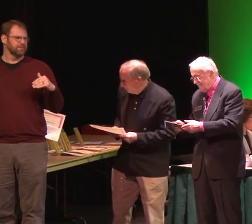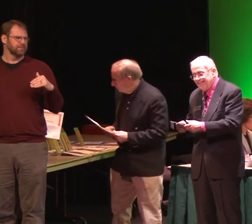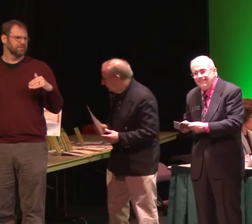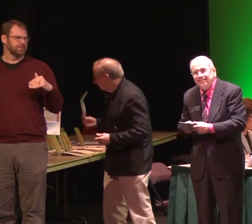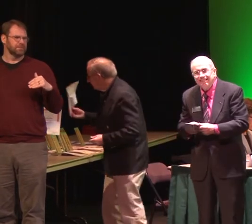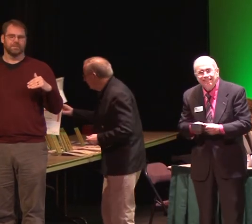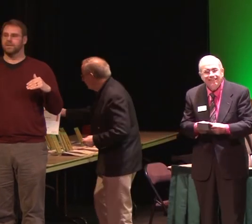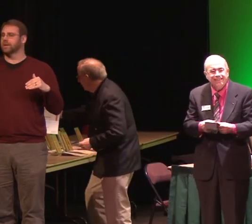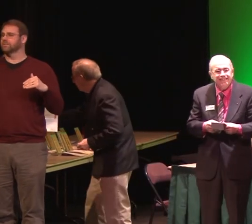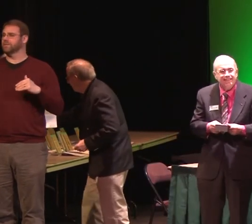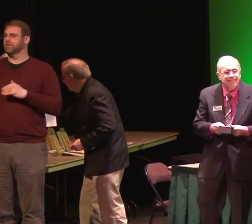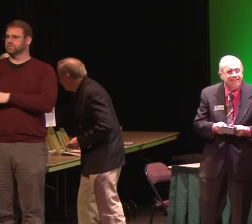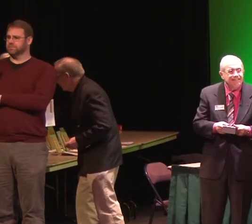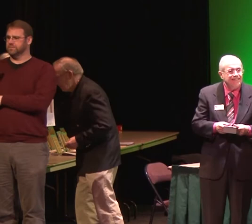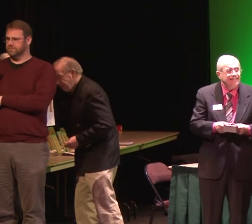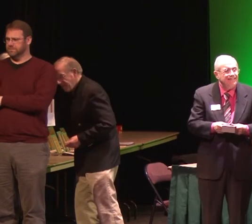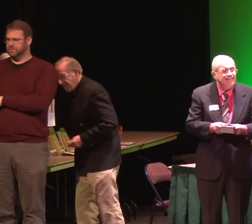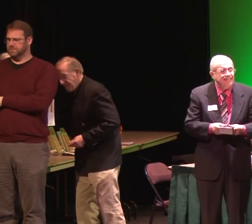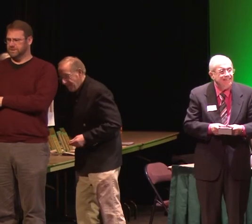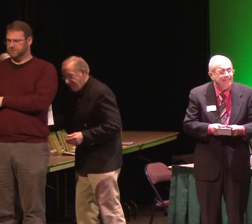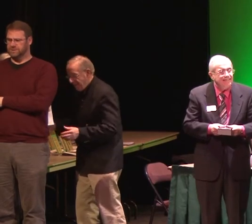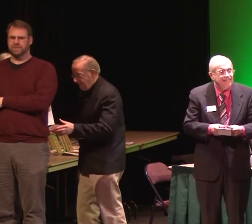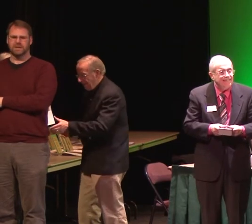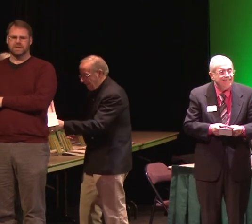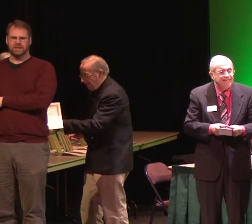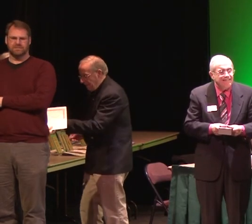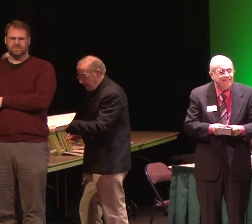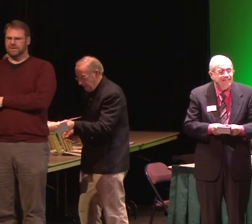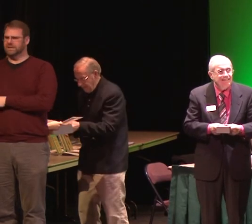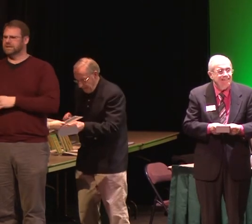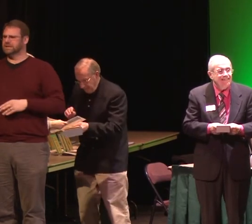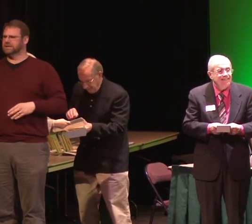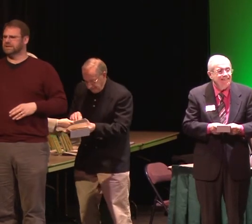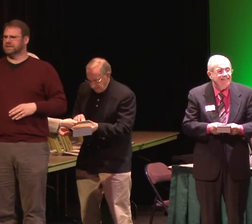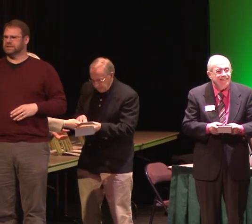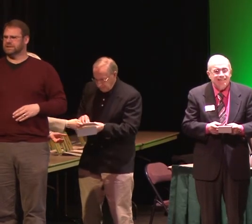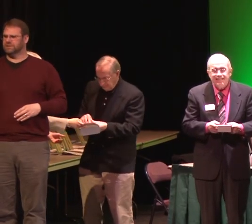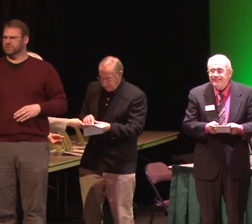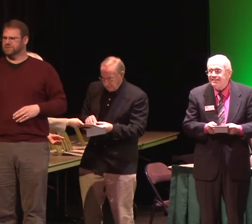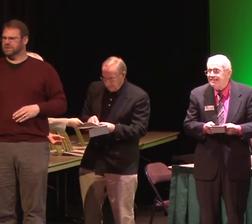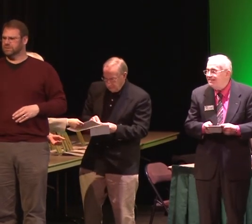And from Bishop Feehan High School, Kirsten Wade.